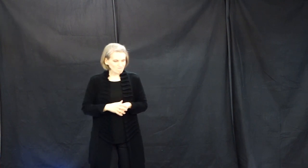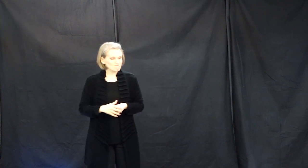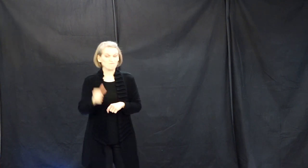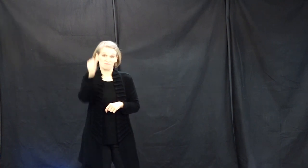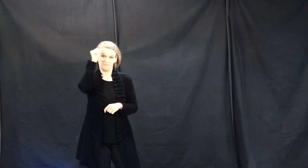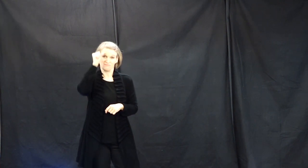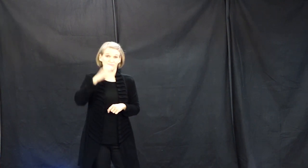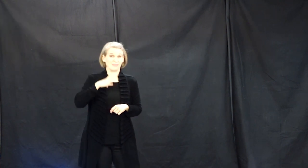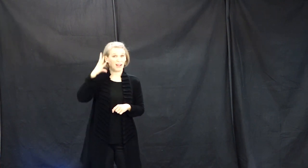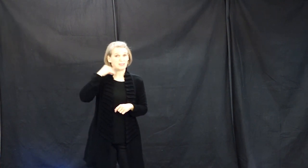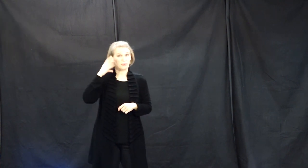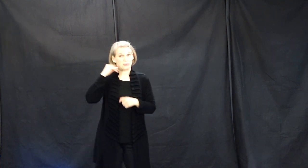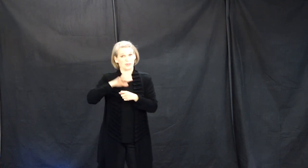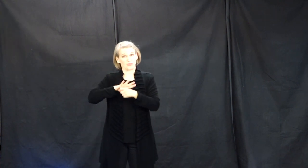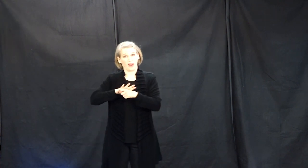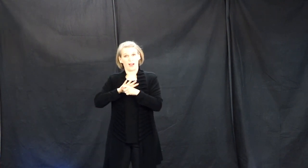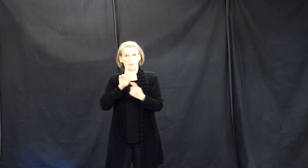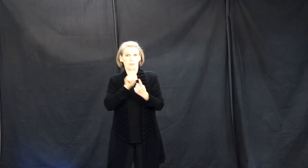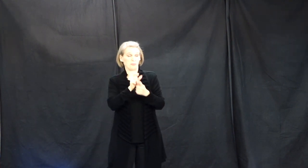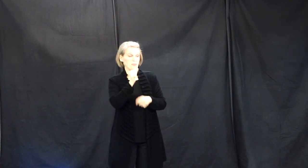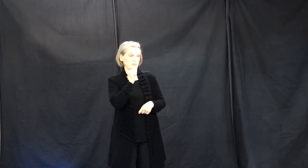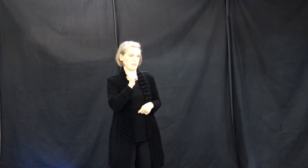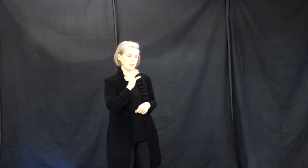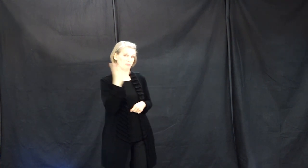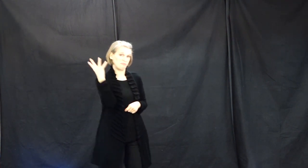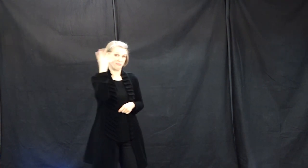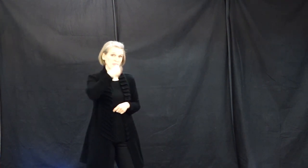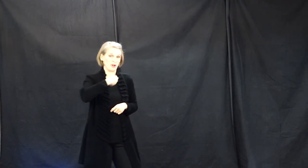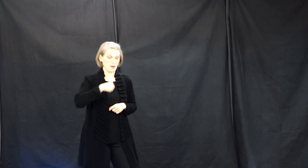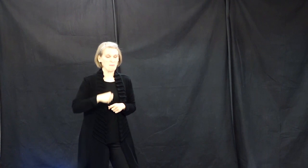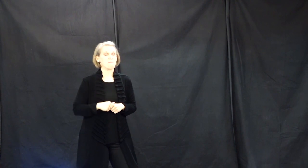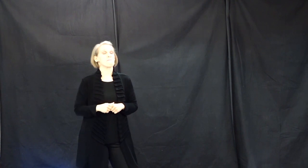Someone under stress meets someone looking pretty.